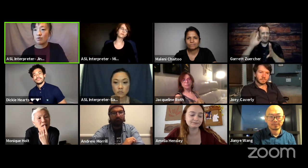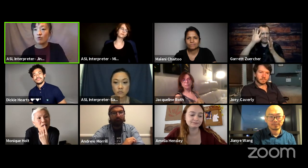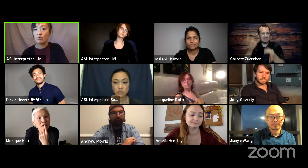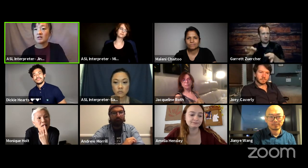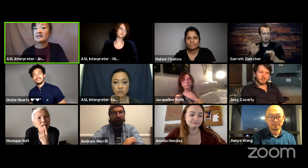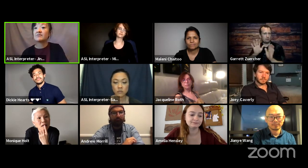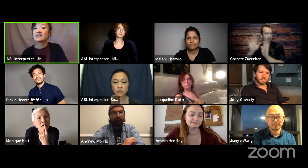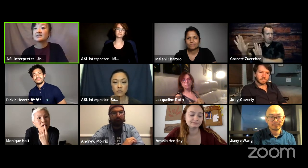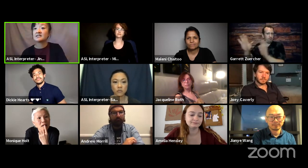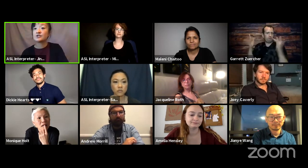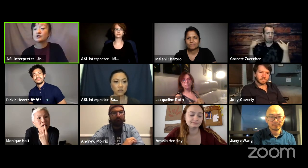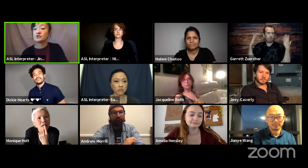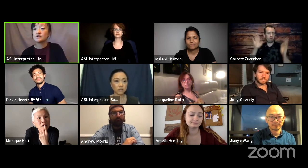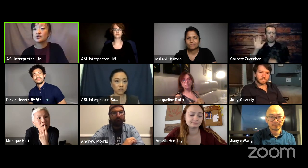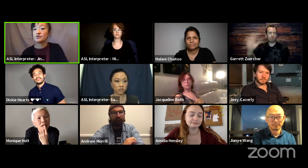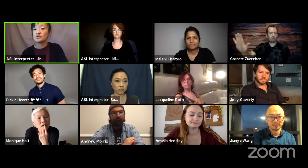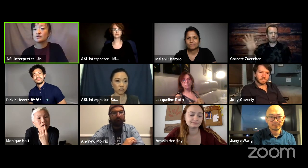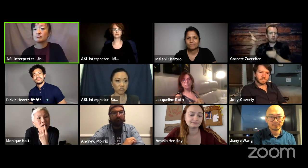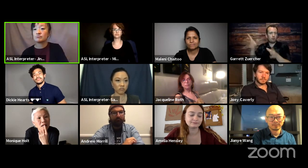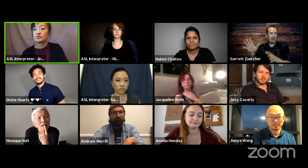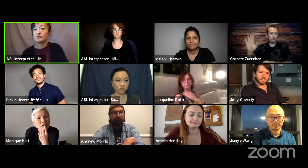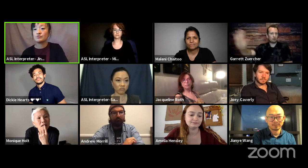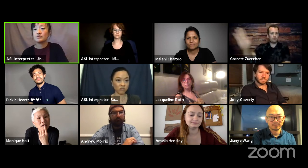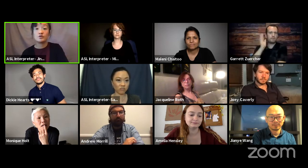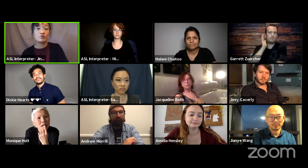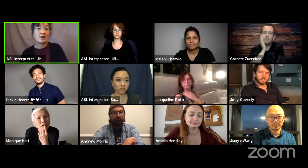or leave that decision to the director?